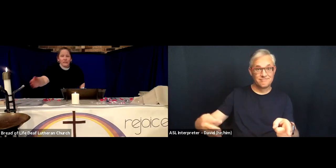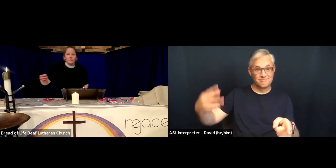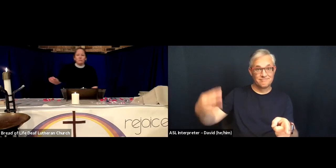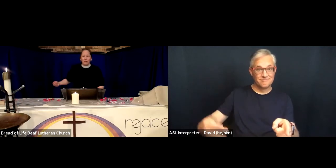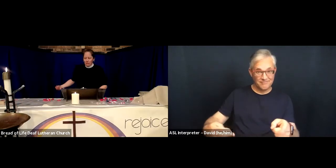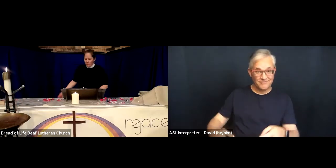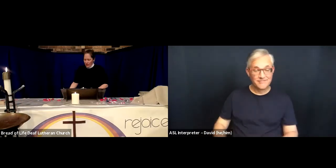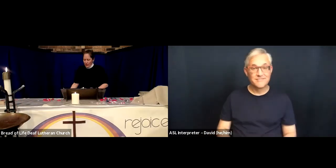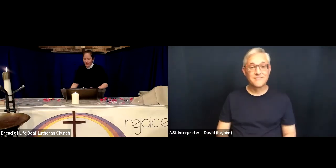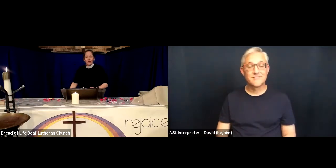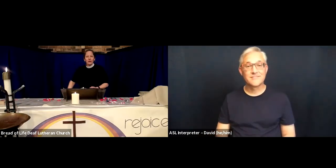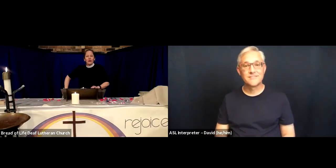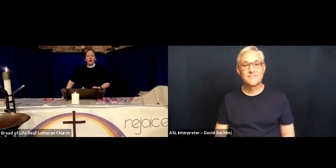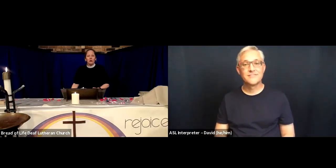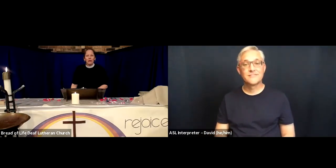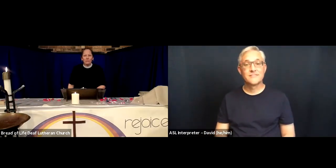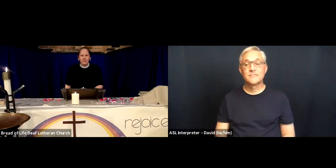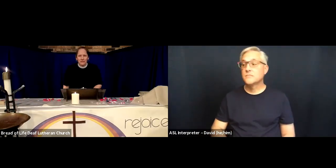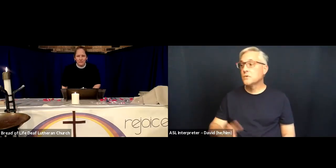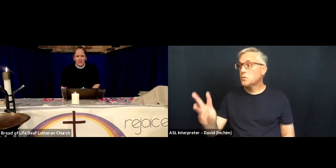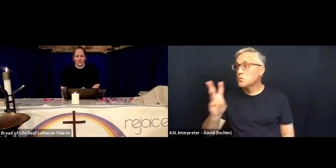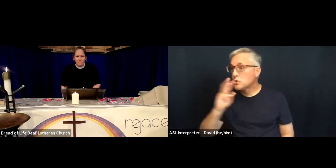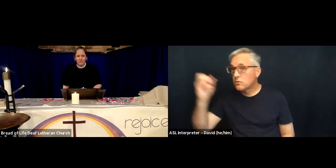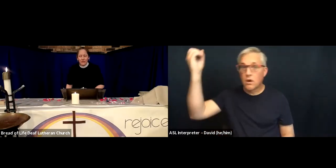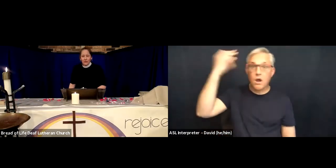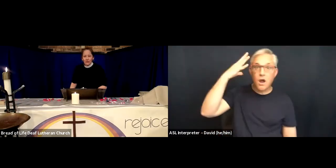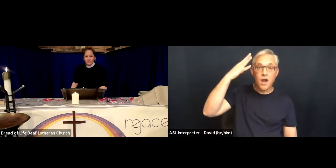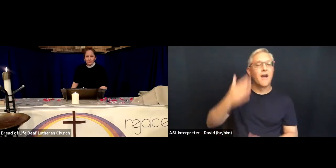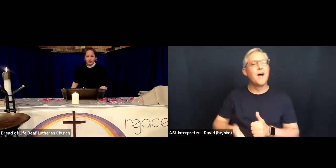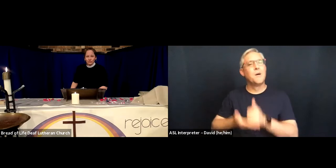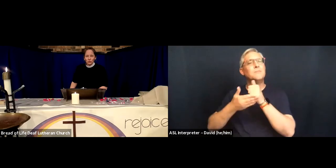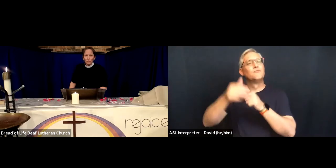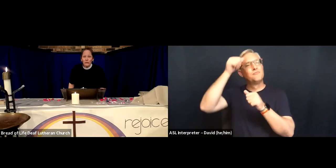For us, remember our baptisms.